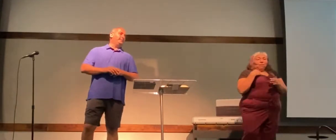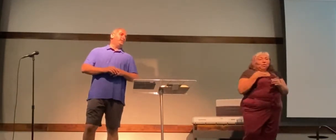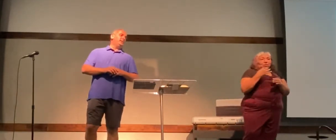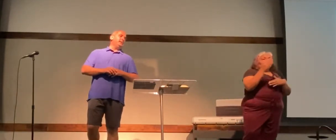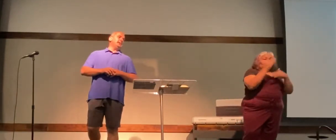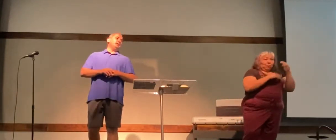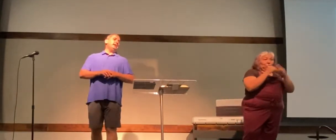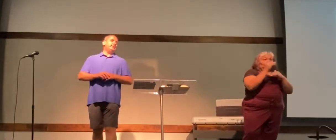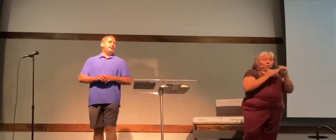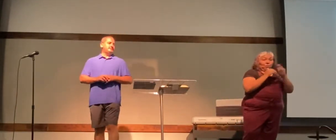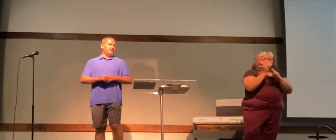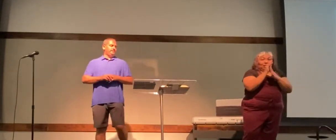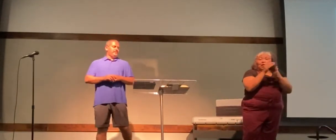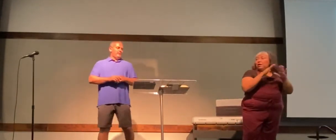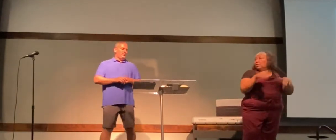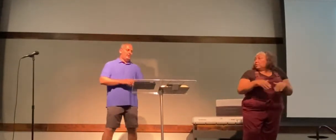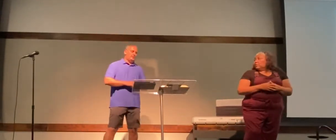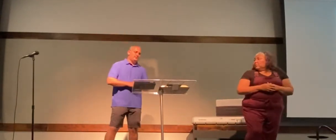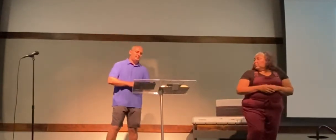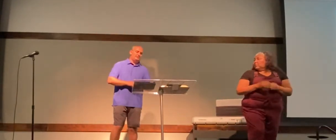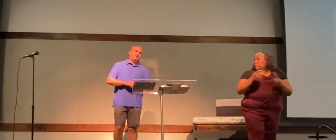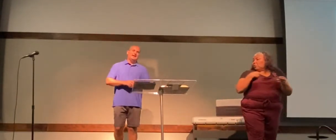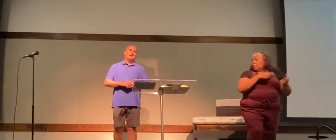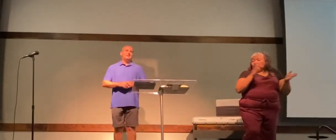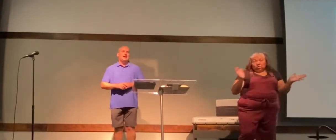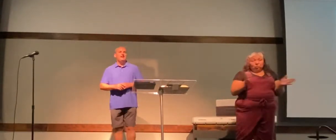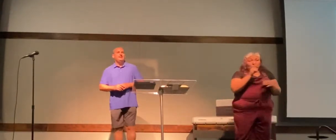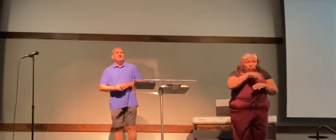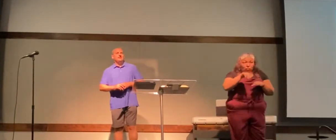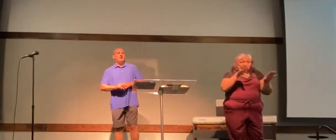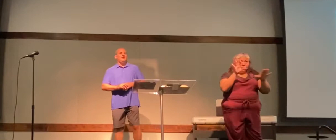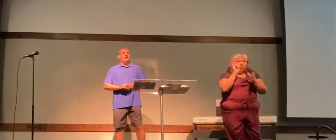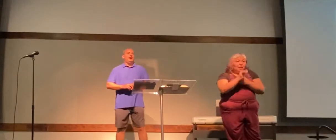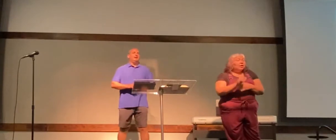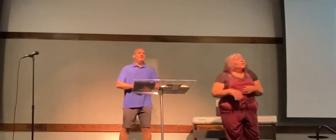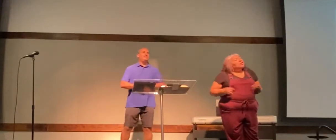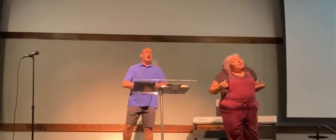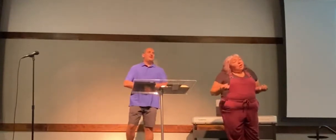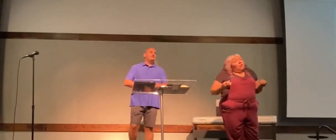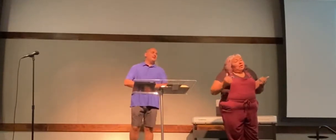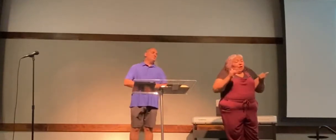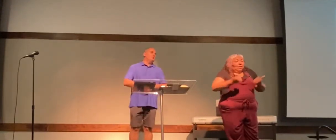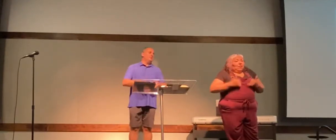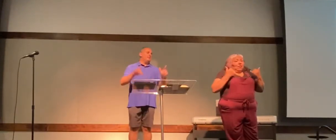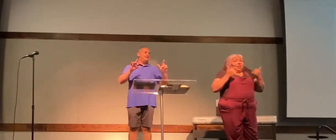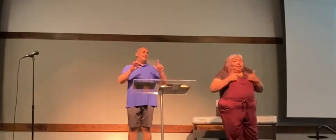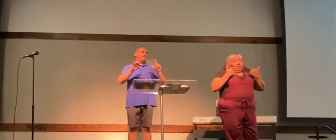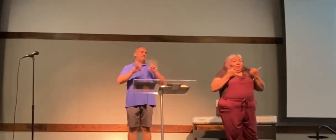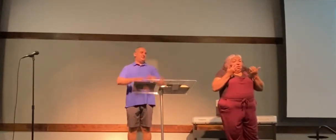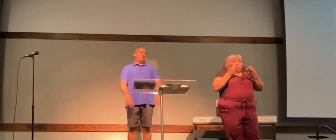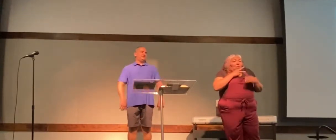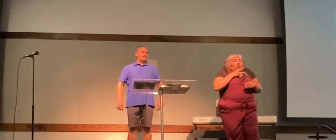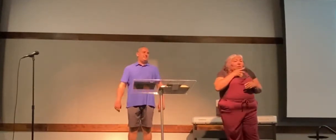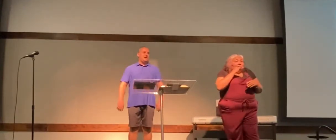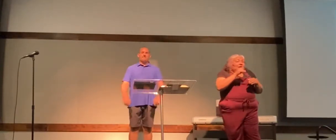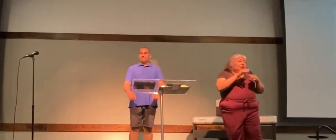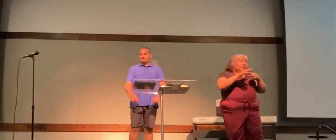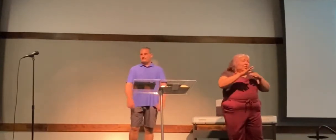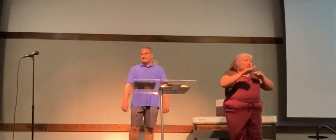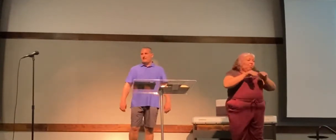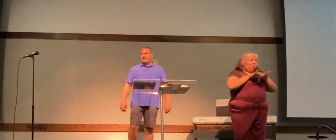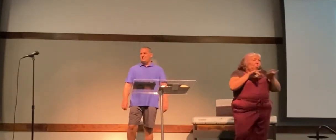build up and go that route. So we encourage you to do that, okay? So Living Water is on the move in the name of Jesus. Amen?